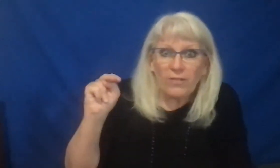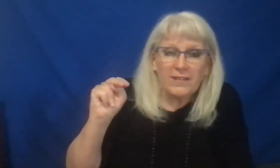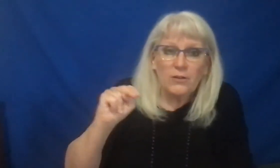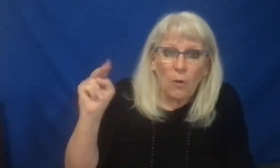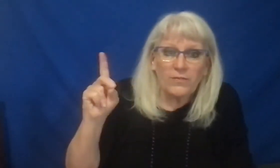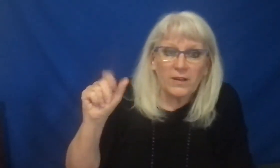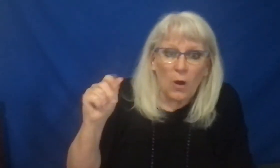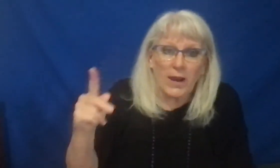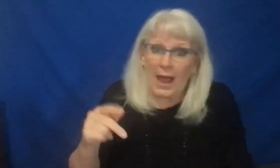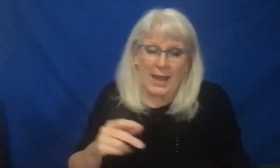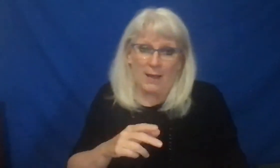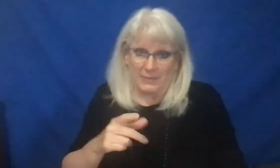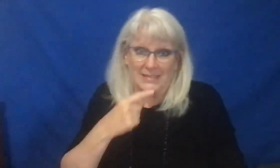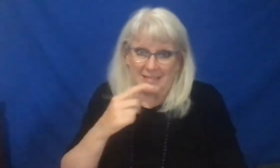tell everybody about this awesome conference.